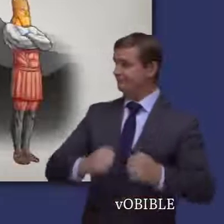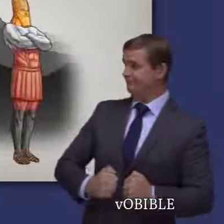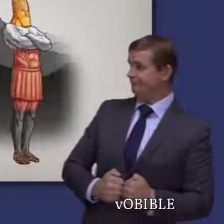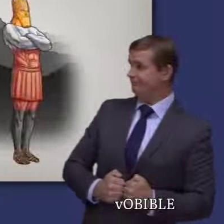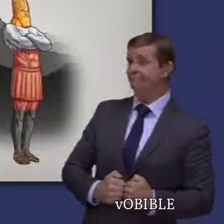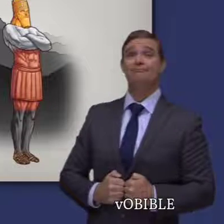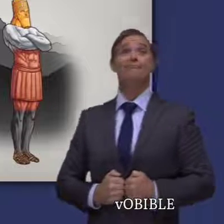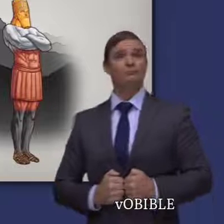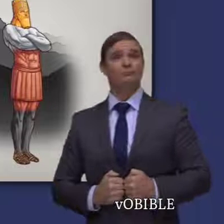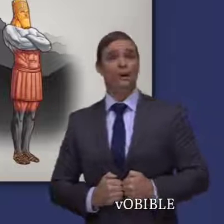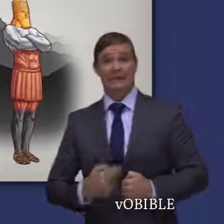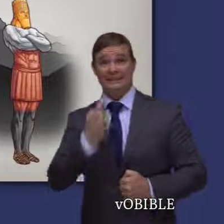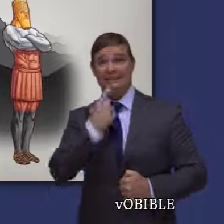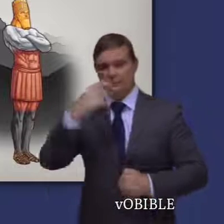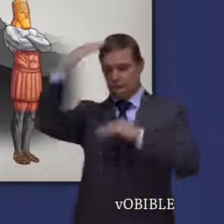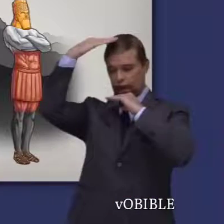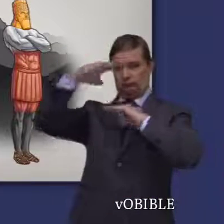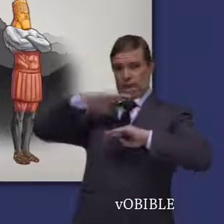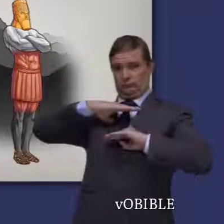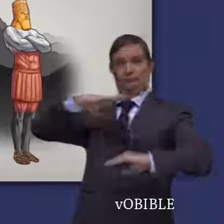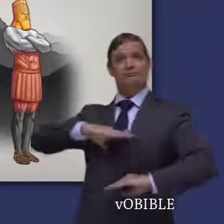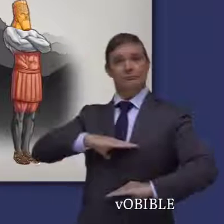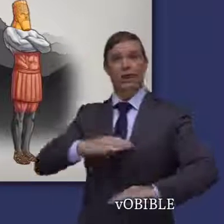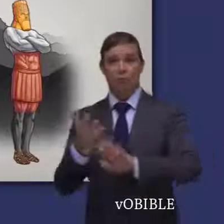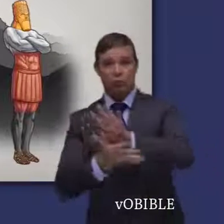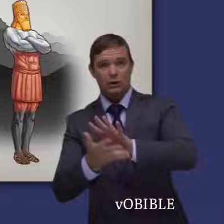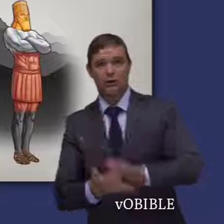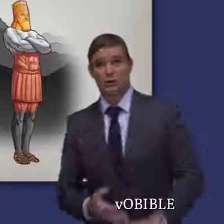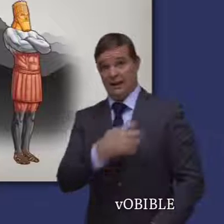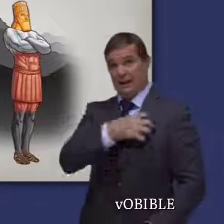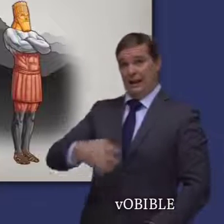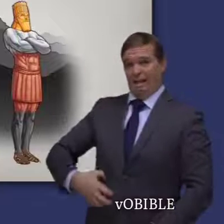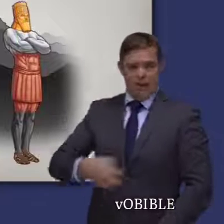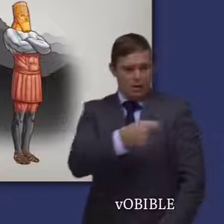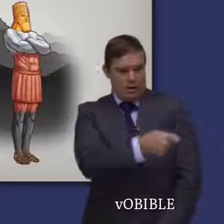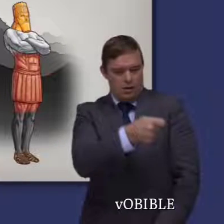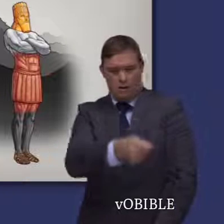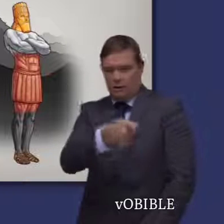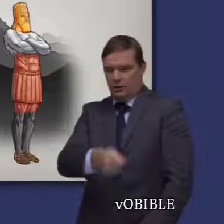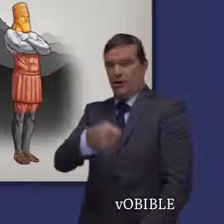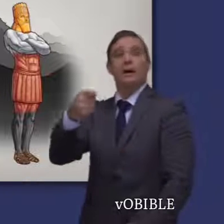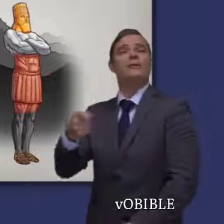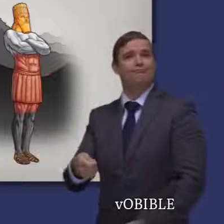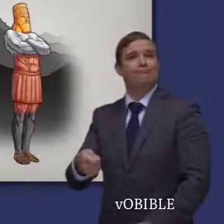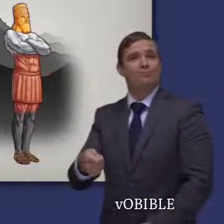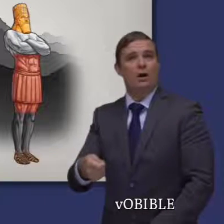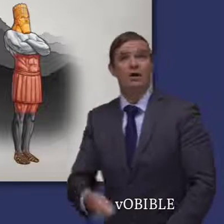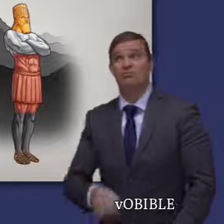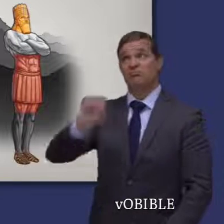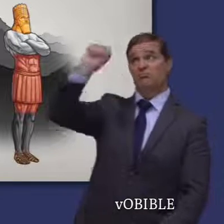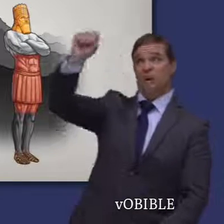an immense image made of various metals. This image represents successive world powers that have had a